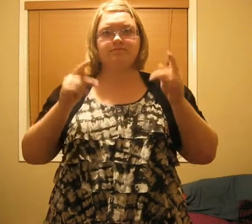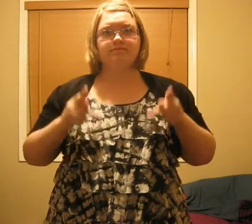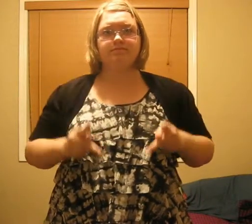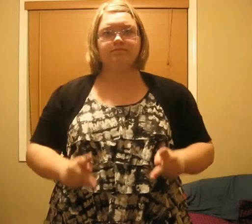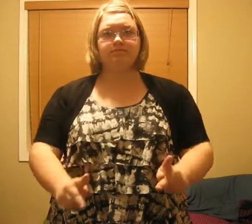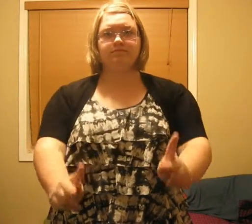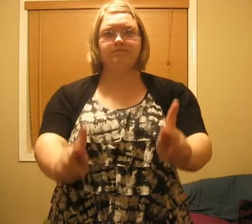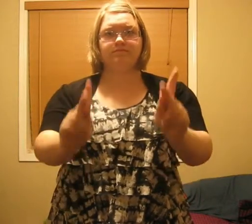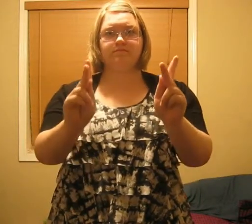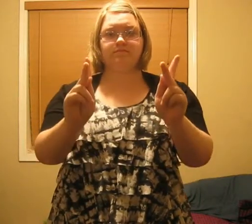sound